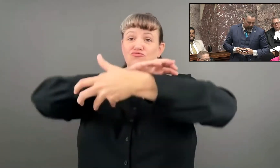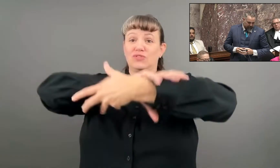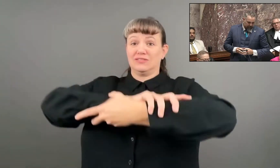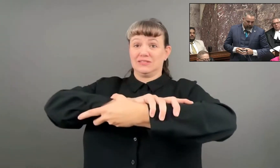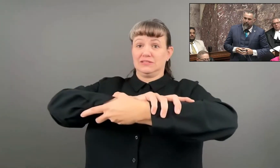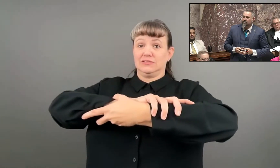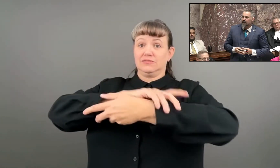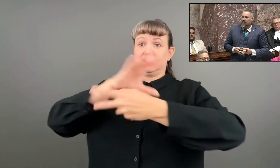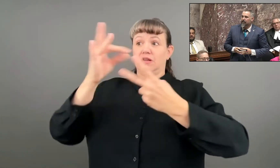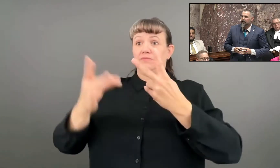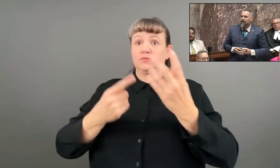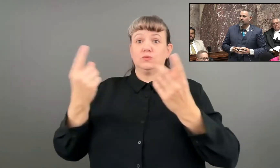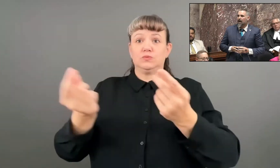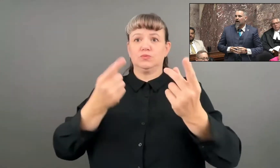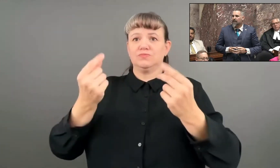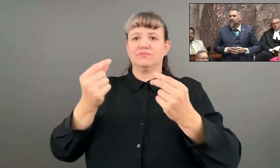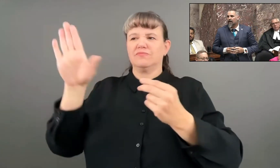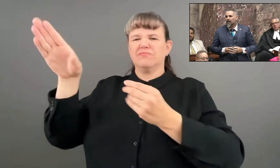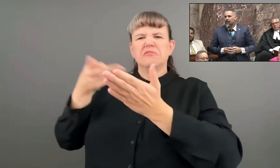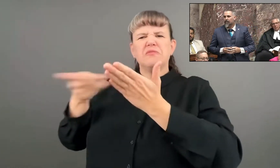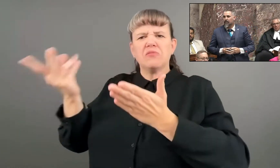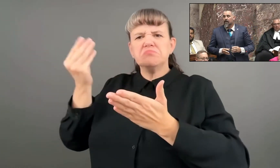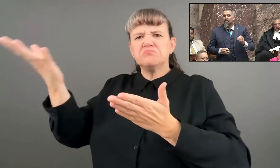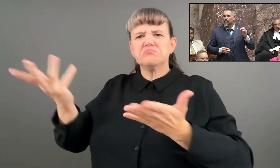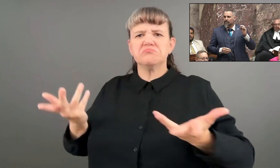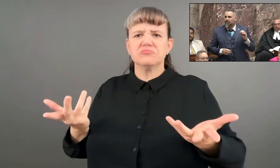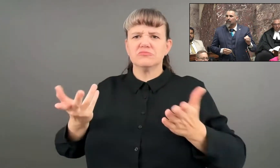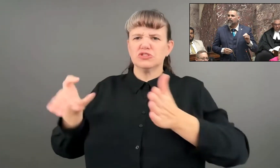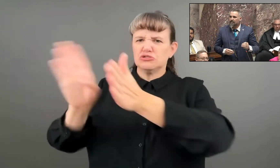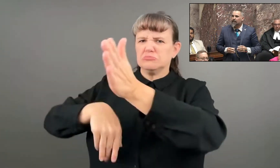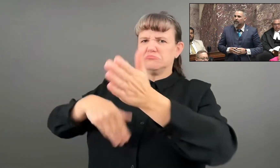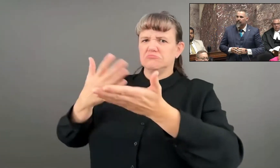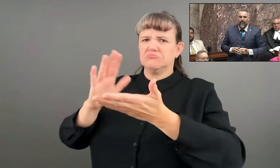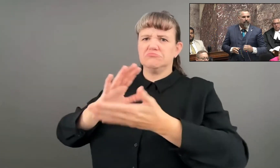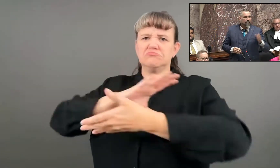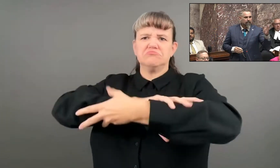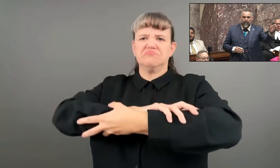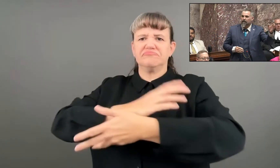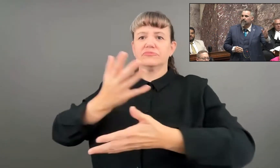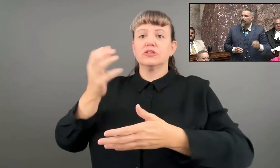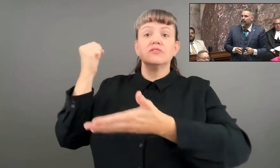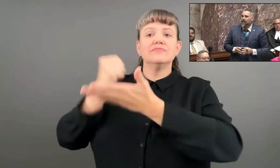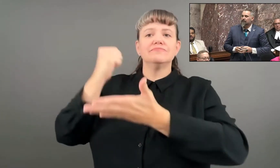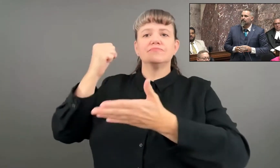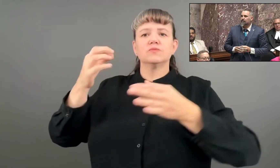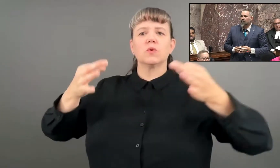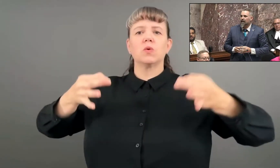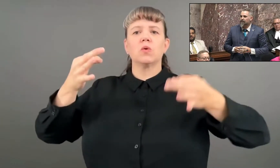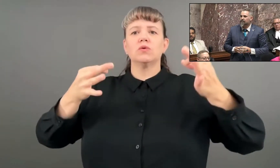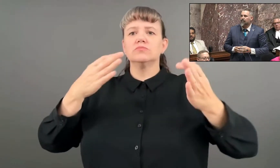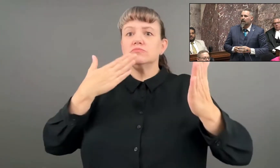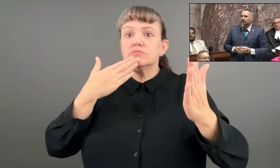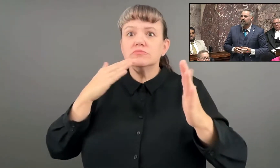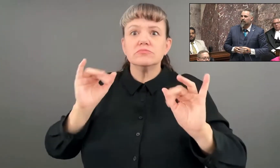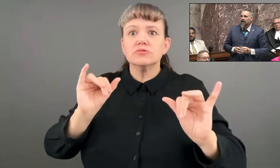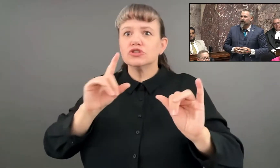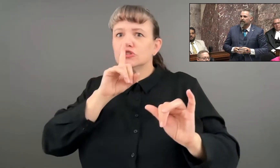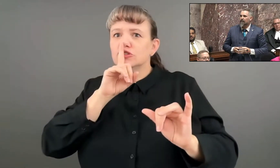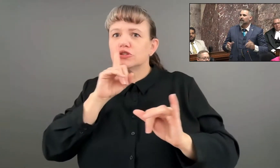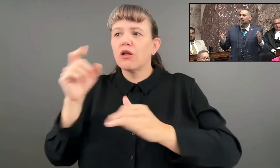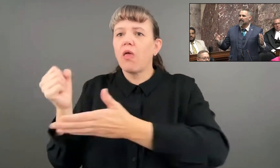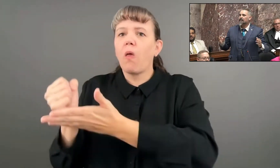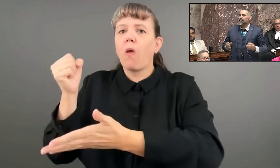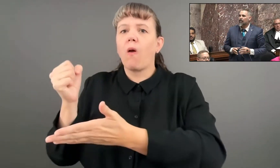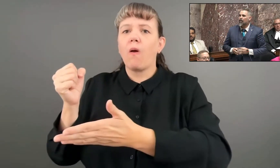Supreme Court's rubber stamping of the Haida title agreement was so secretive, the Minister for Indigenous Relations and